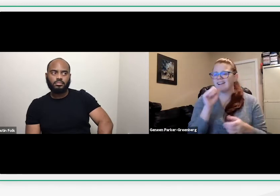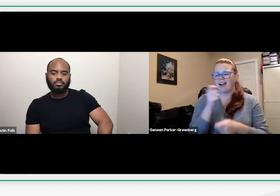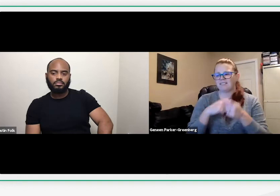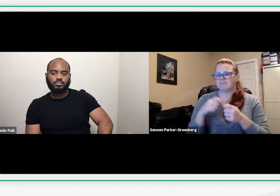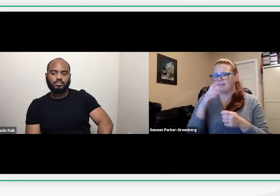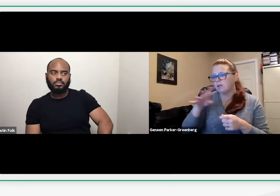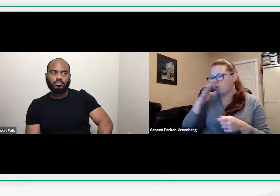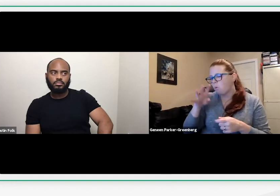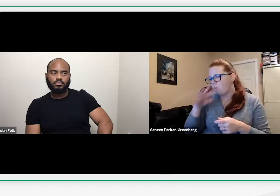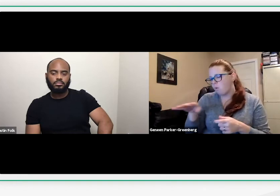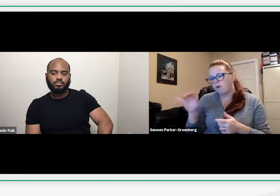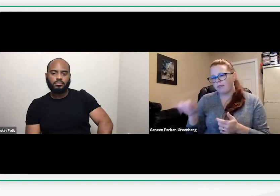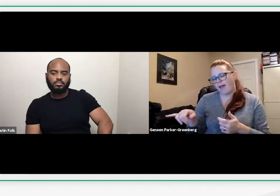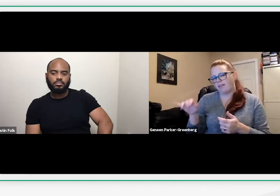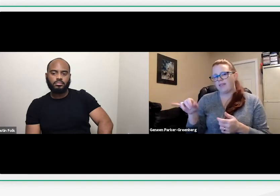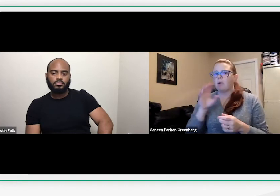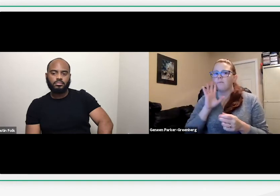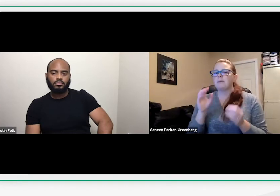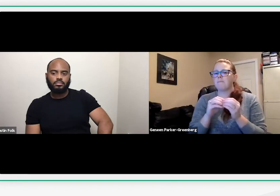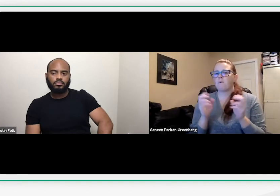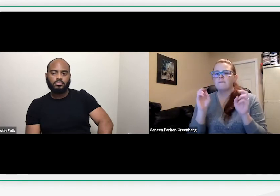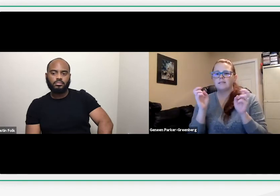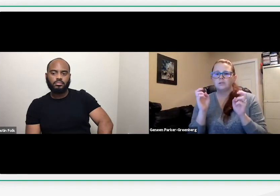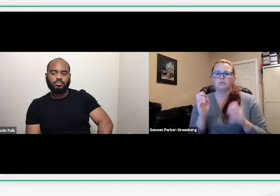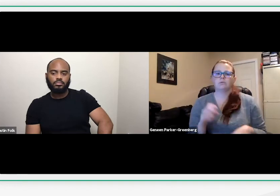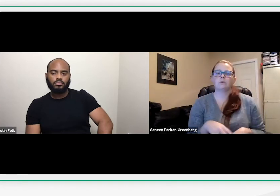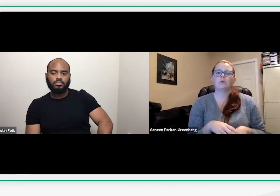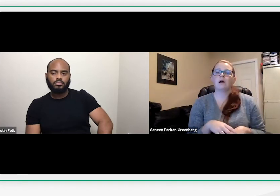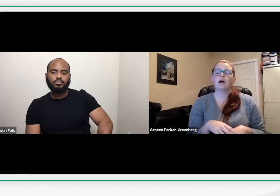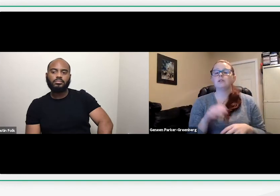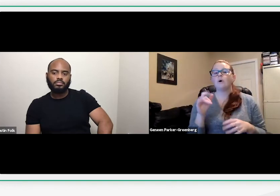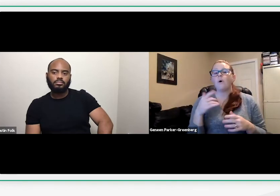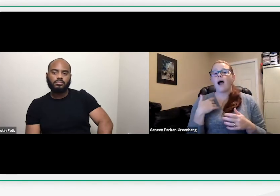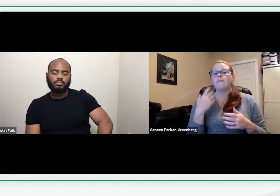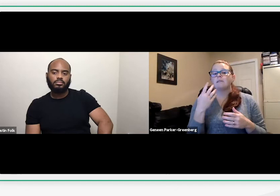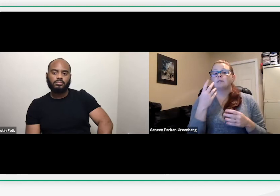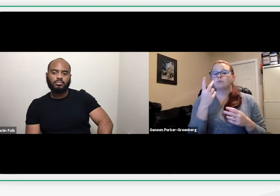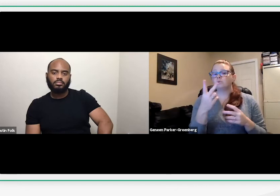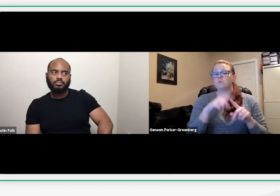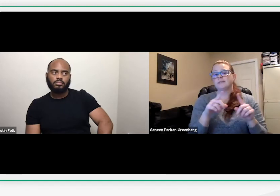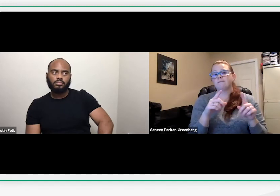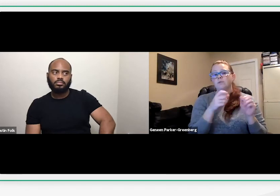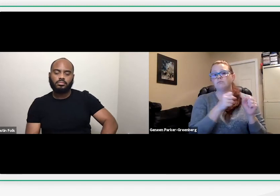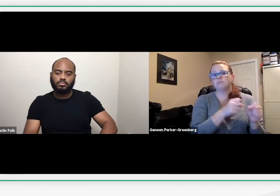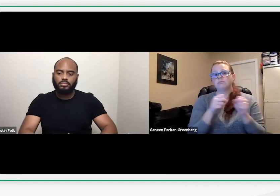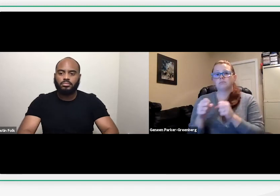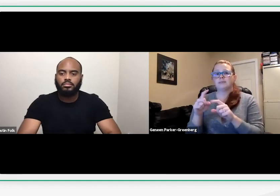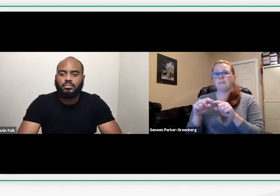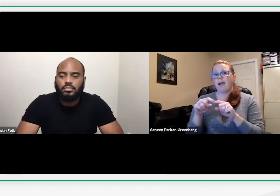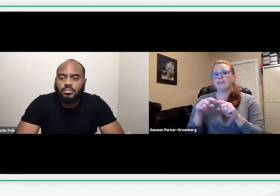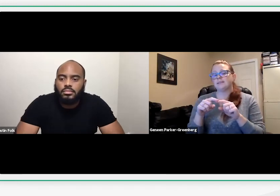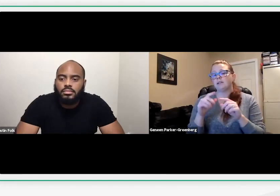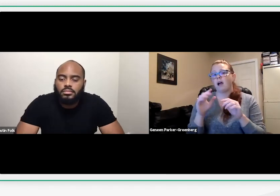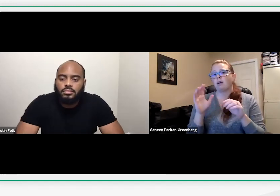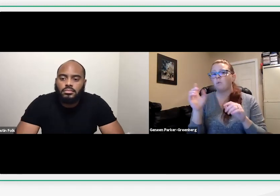showing progress towards the goal of paying it off. You're not just ignoring it. If you were ignoring your debt, that would be more of an